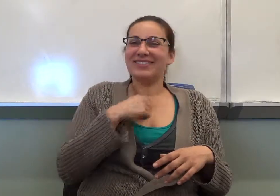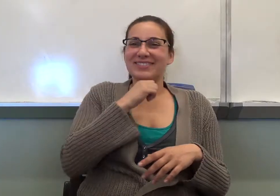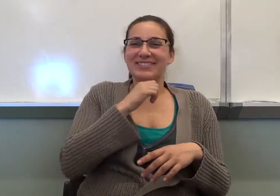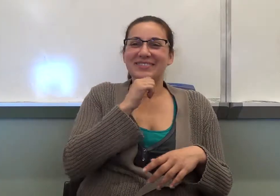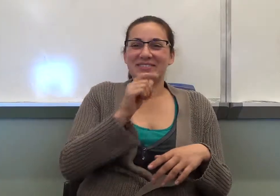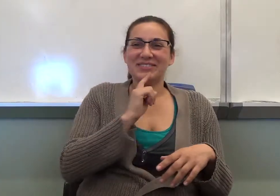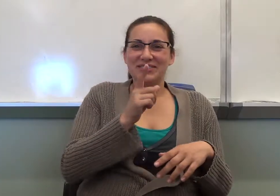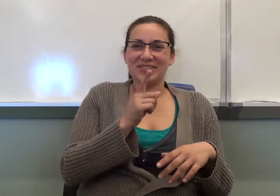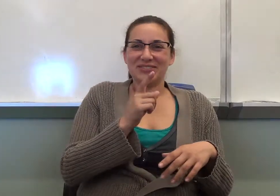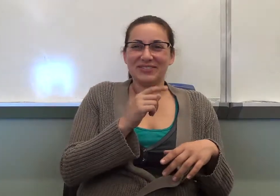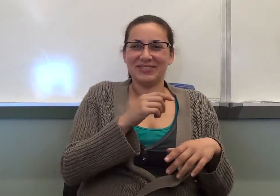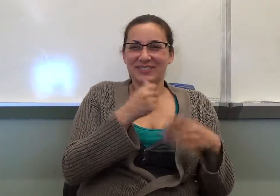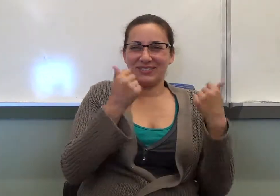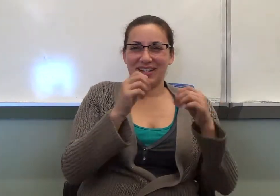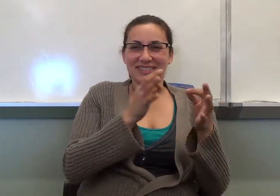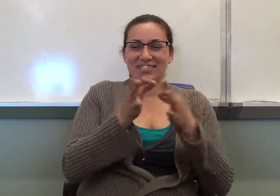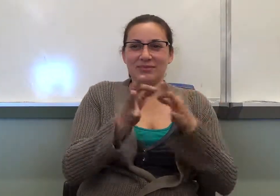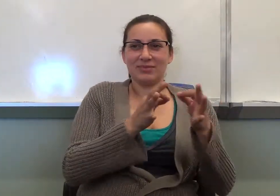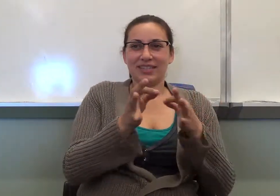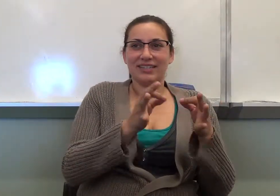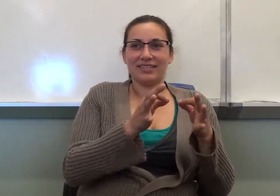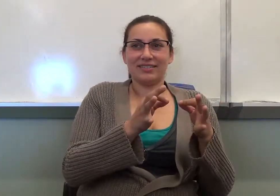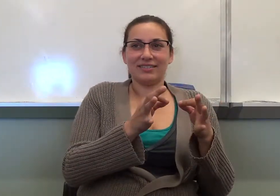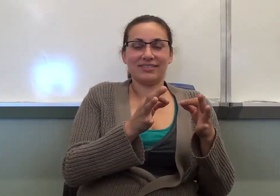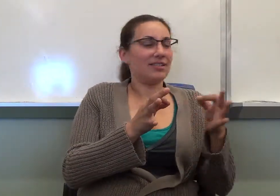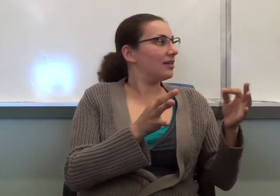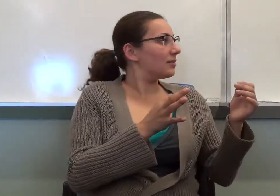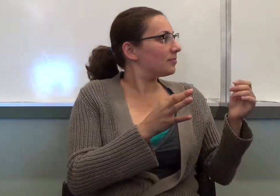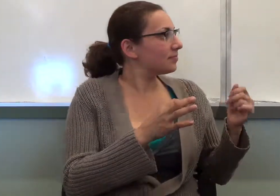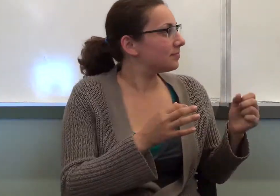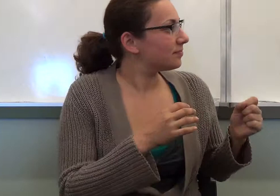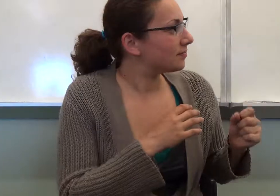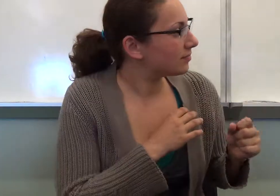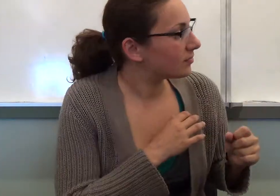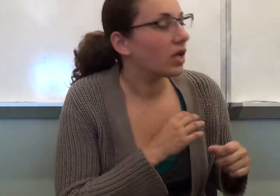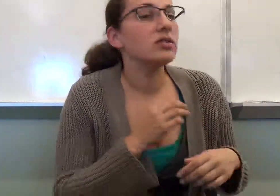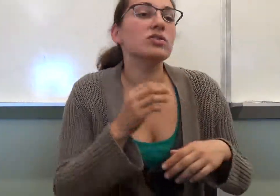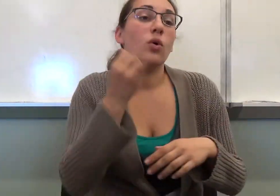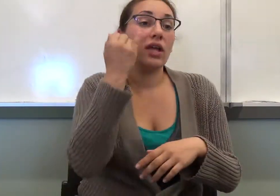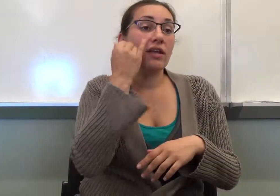Okay, let's talk about area. We got circumference, and now we go to area.